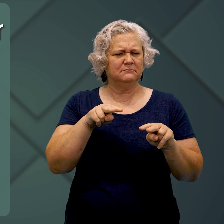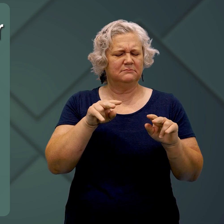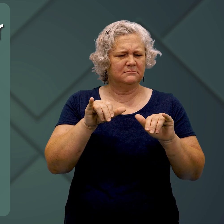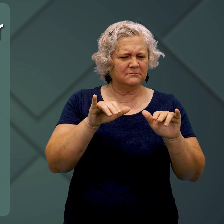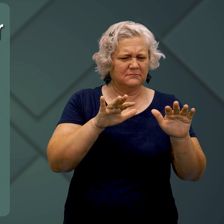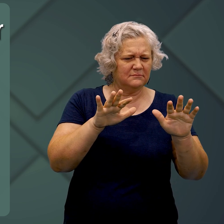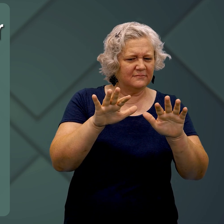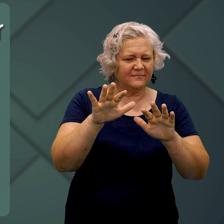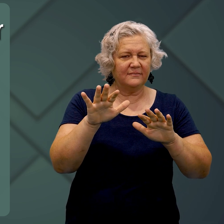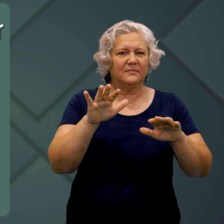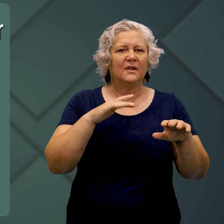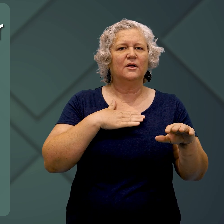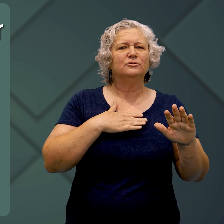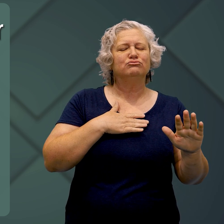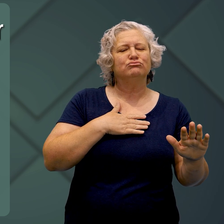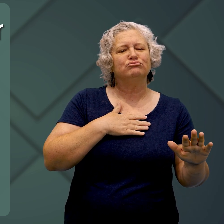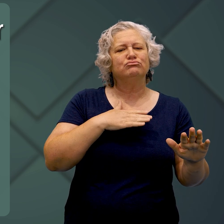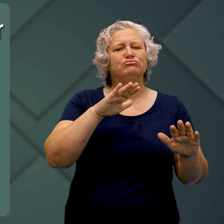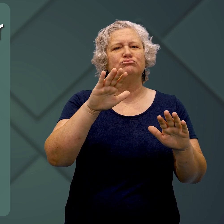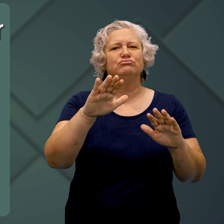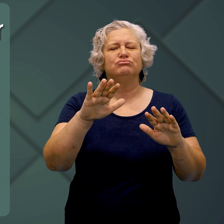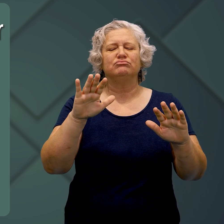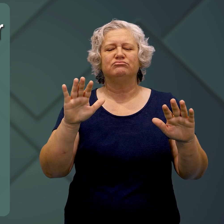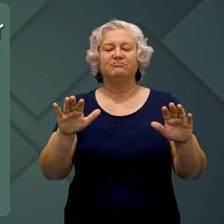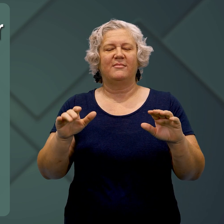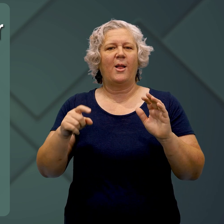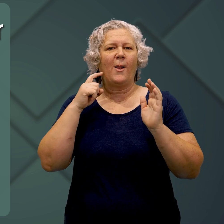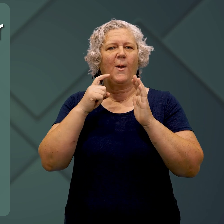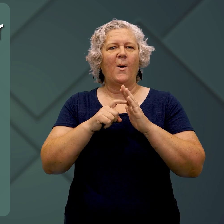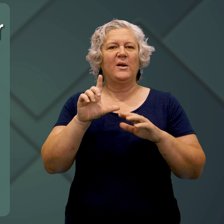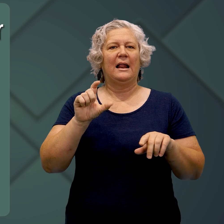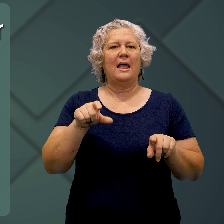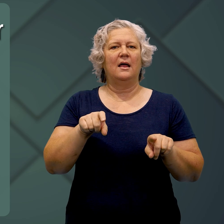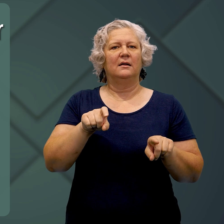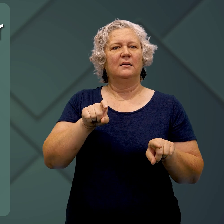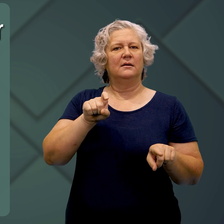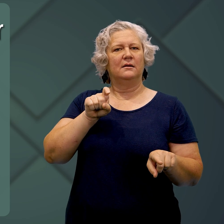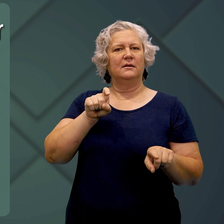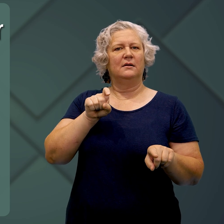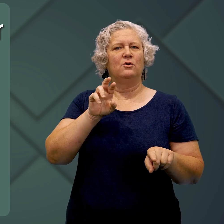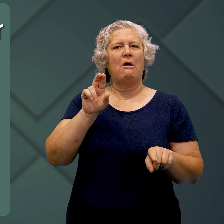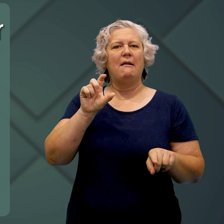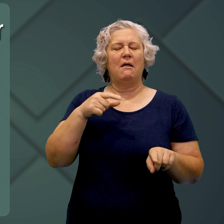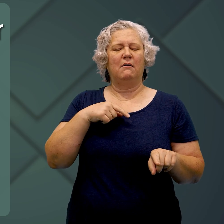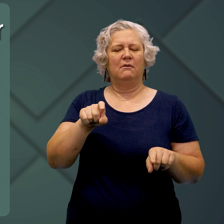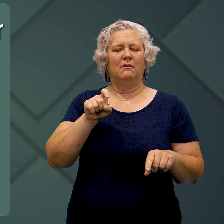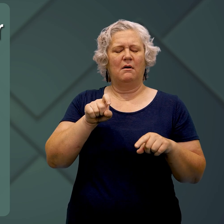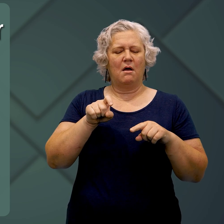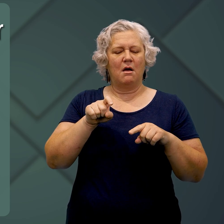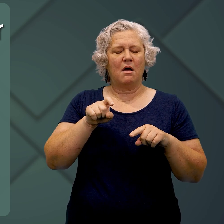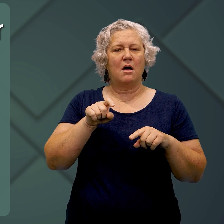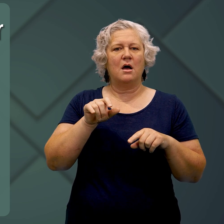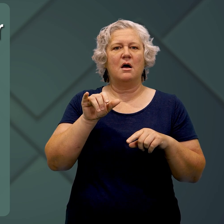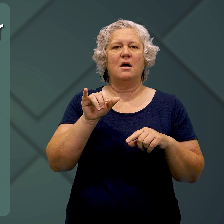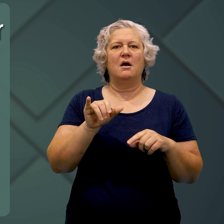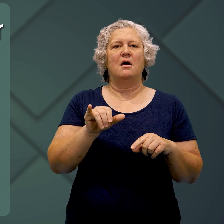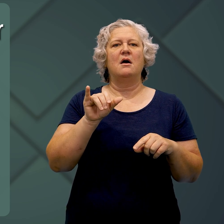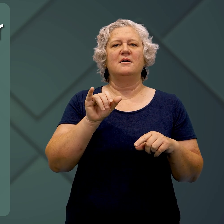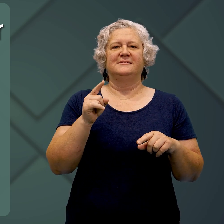distress. And so when I touched around his body, I noticed him lifting his leg, and I knew something